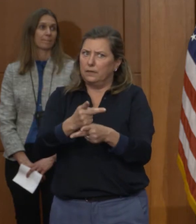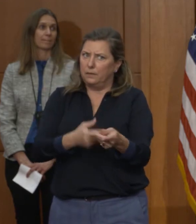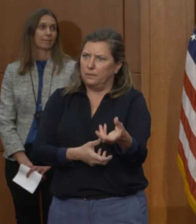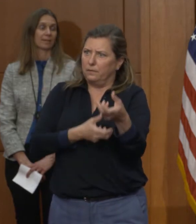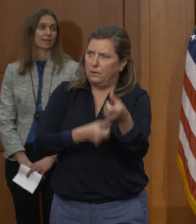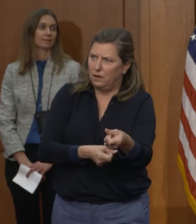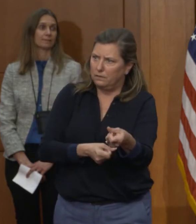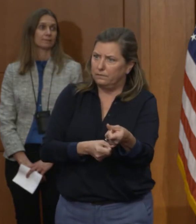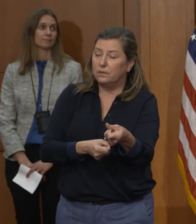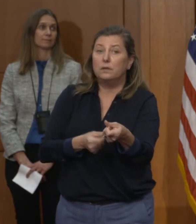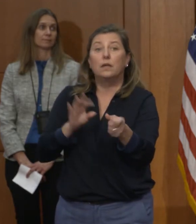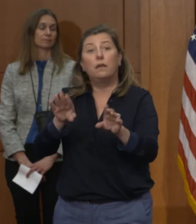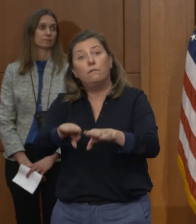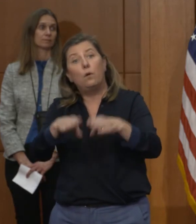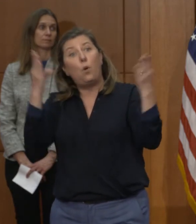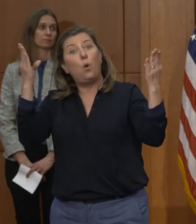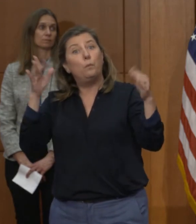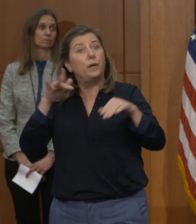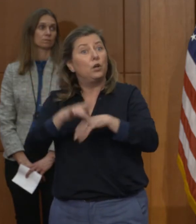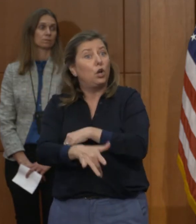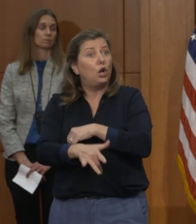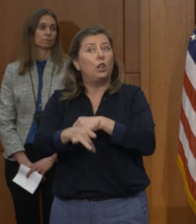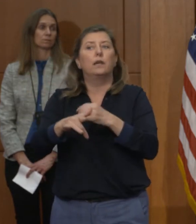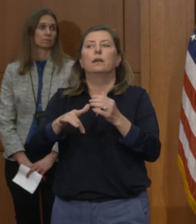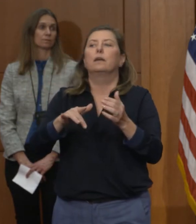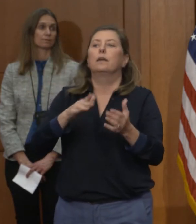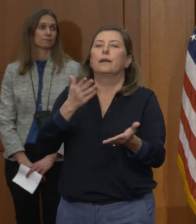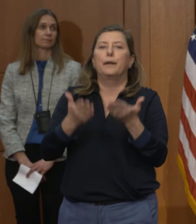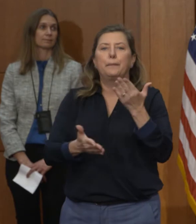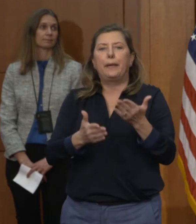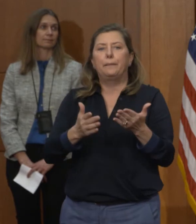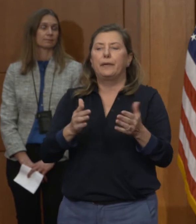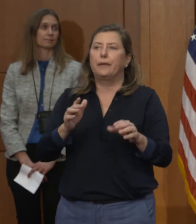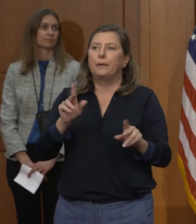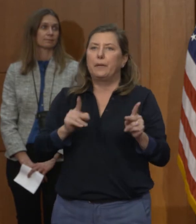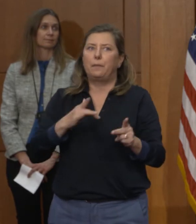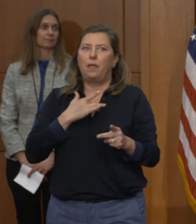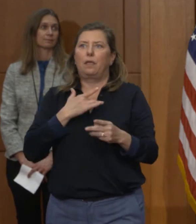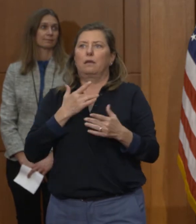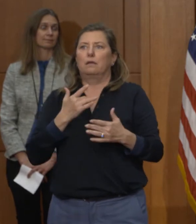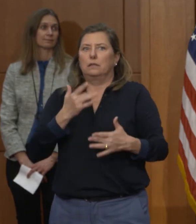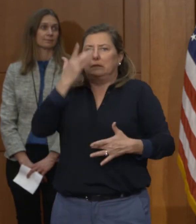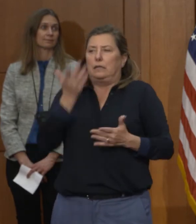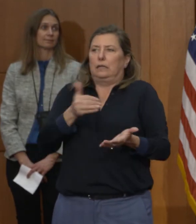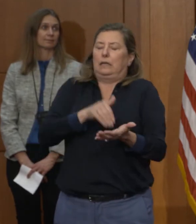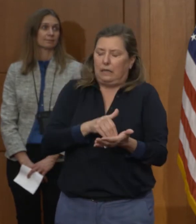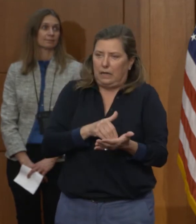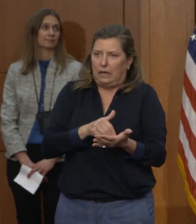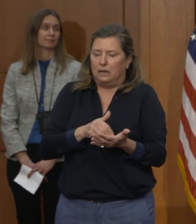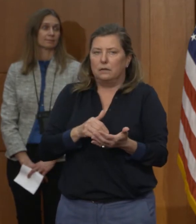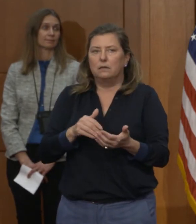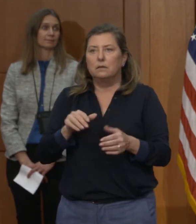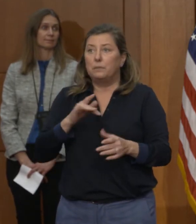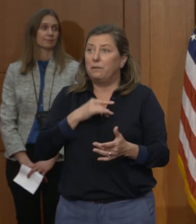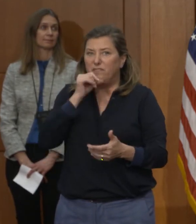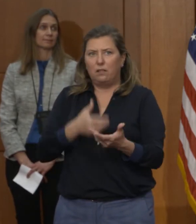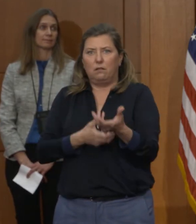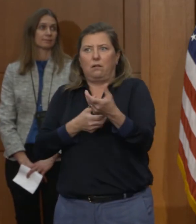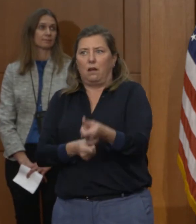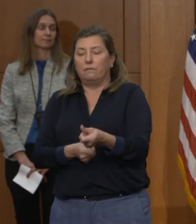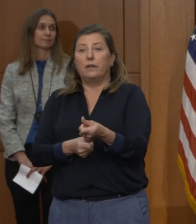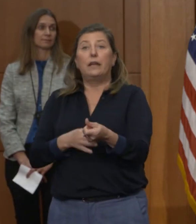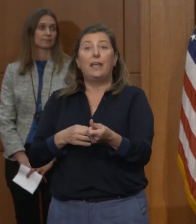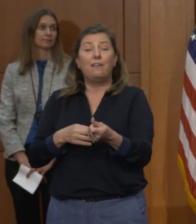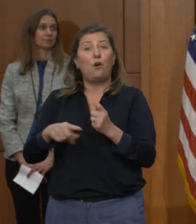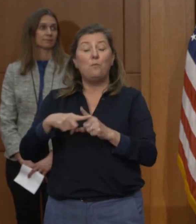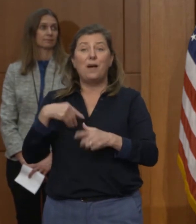soon could jeopardize public health and consumer confidence. 1 step forward and 2 steps back is no way